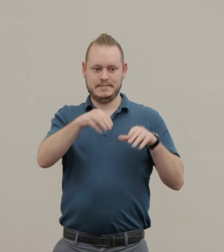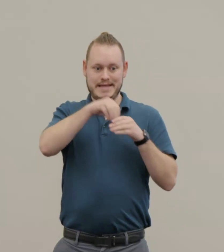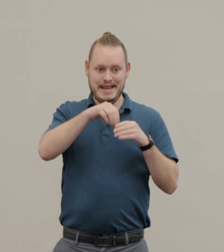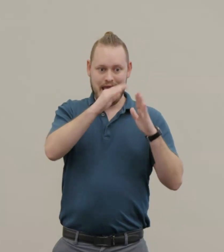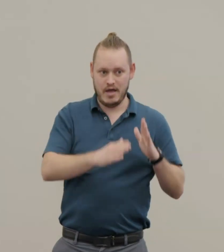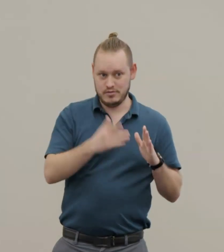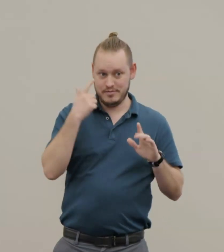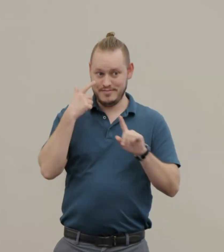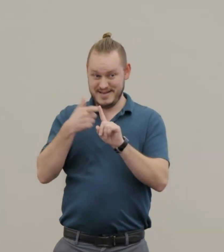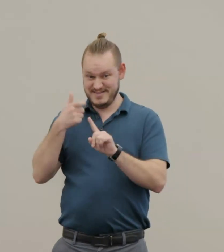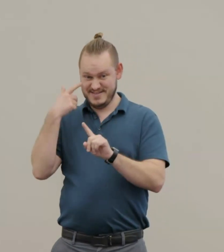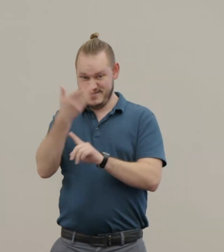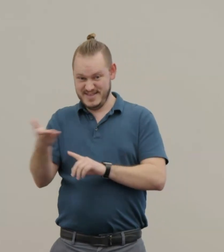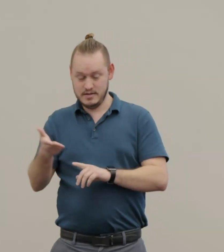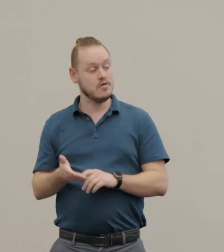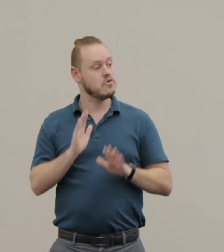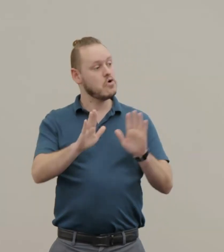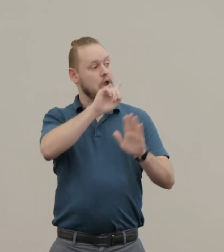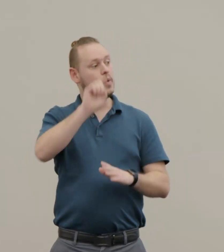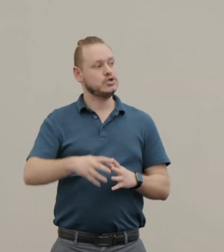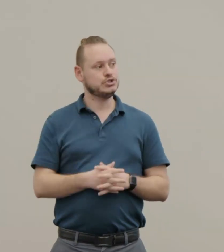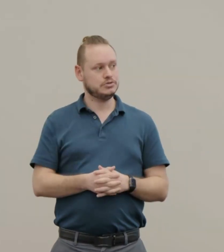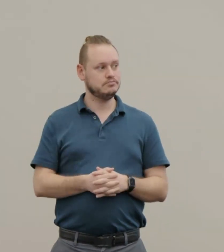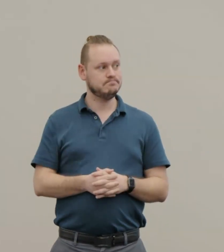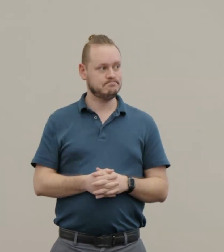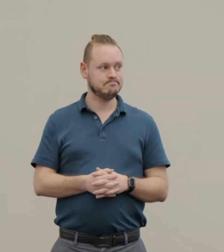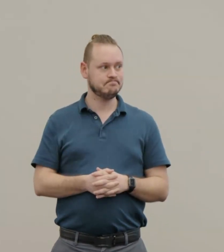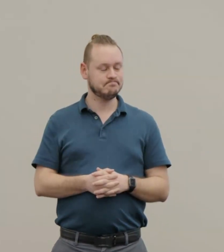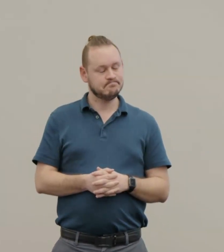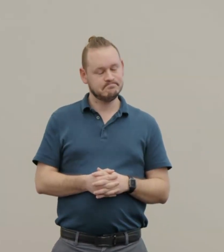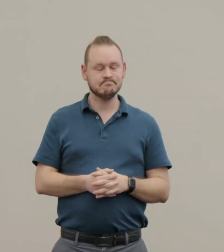this? That's a great question. Yeah.